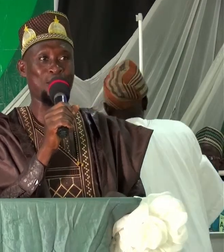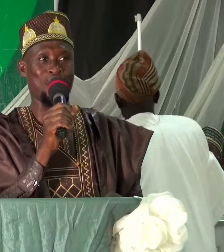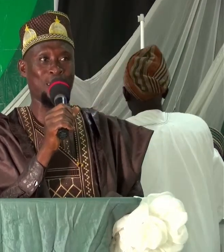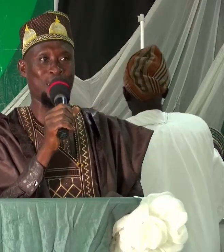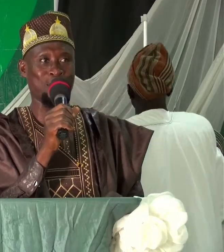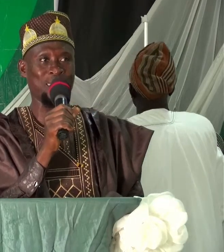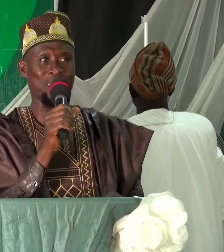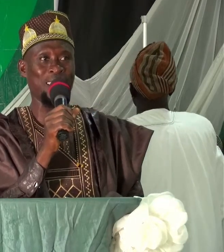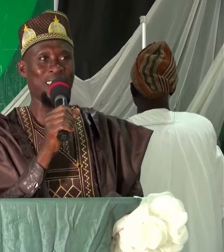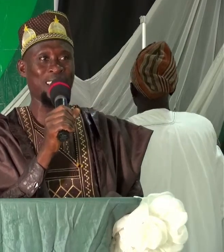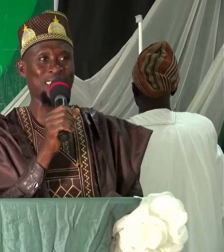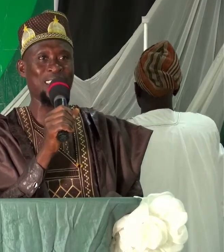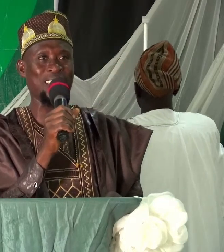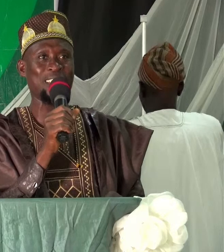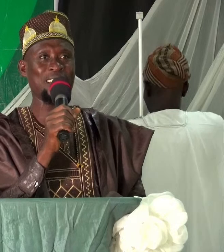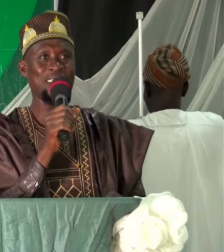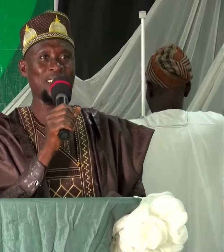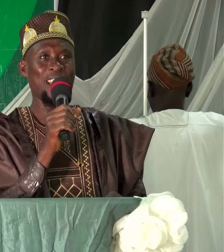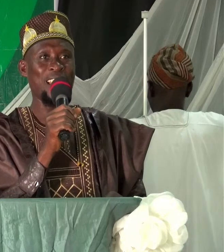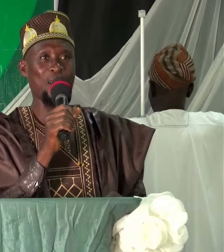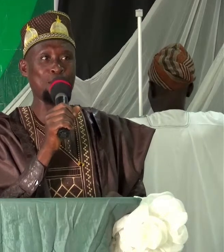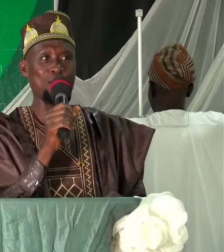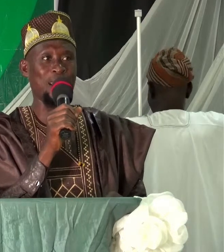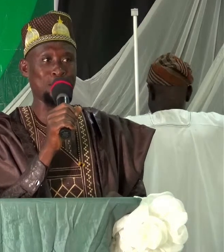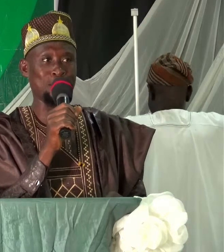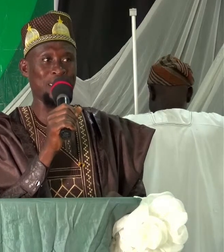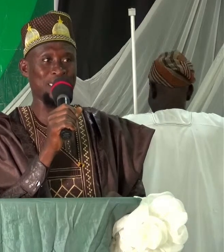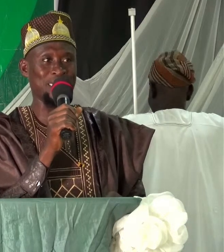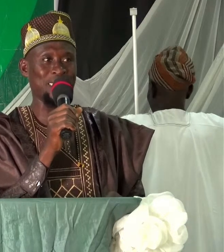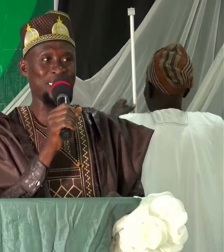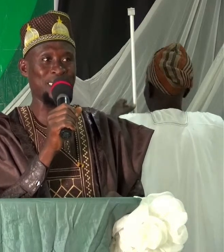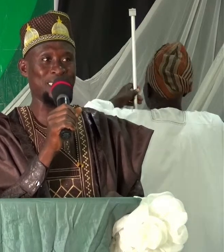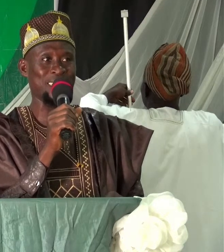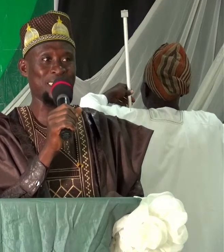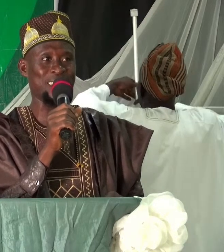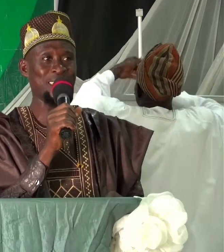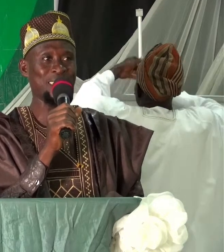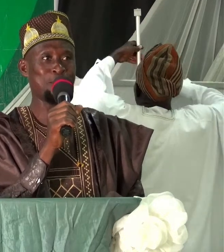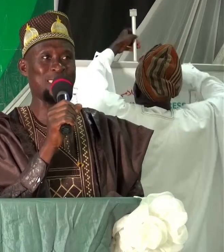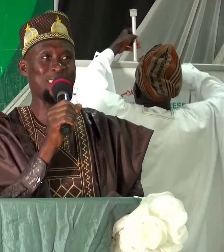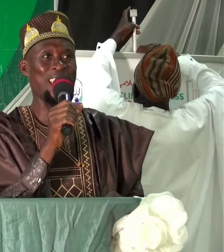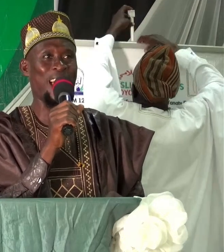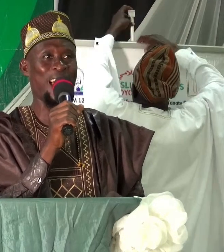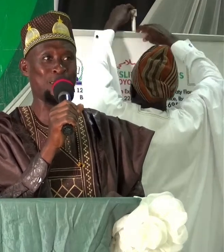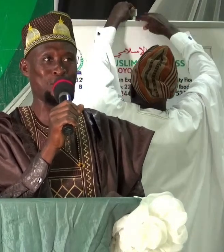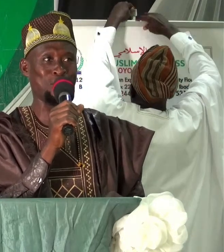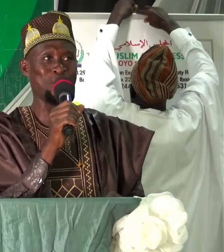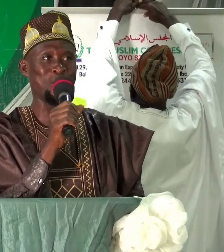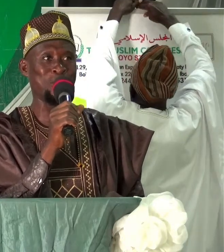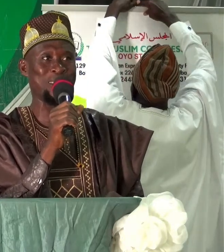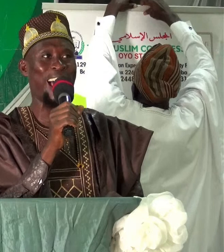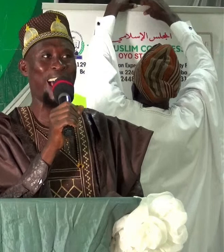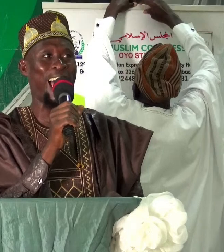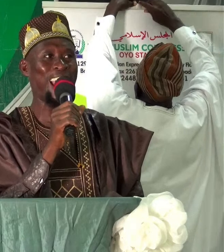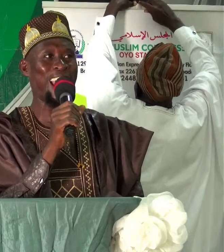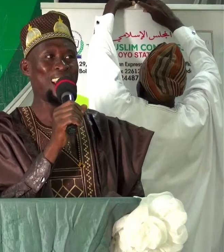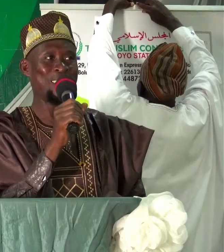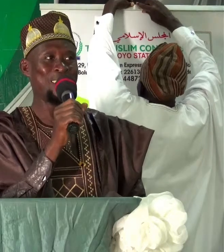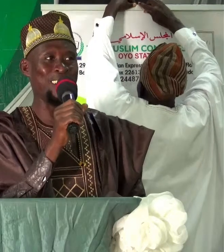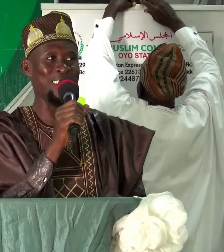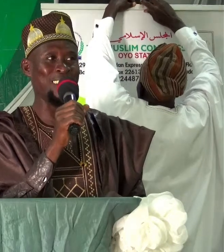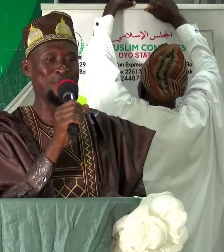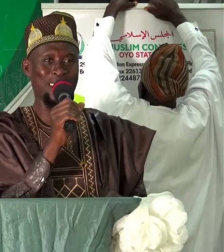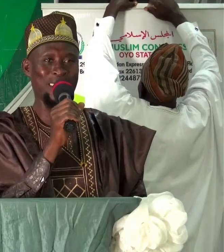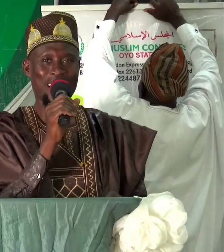ma amulete e o ma agbaji gijigi bitaya atoyota